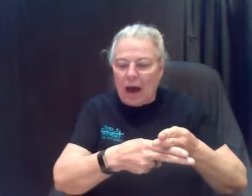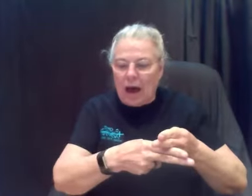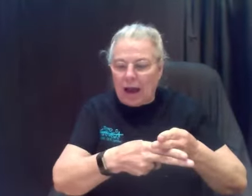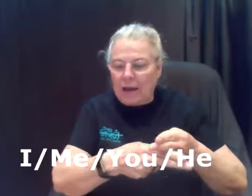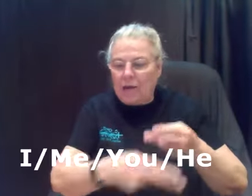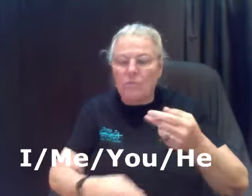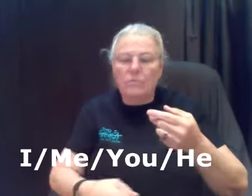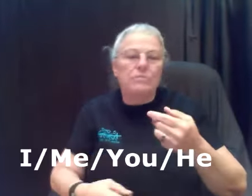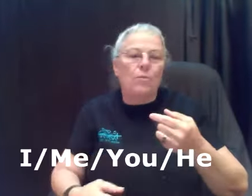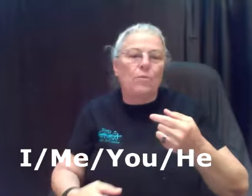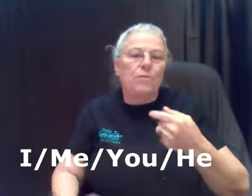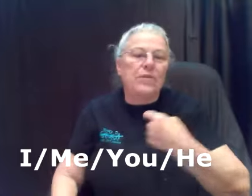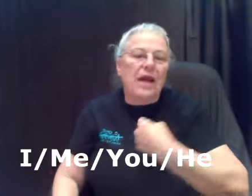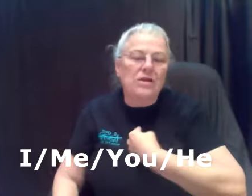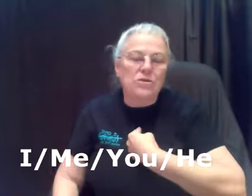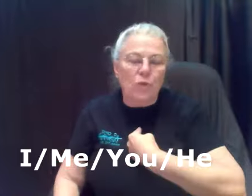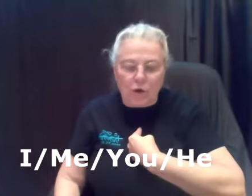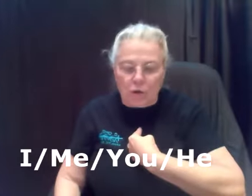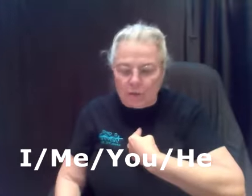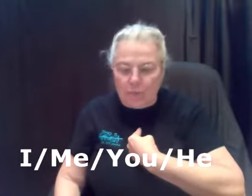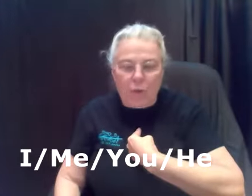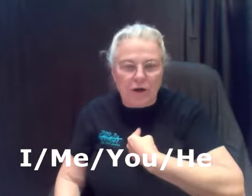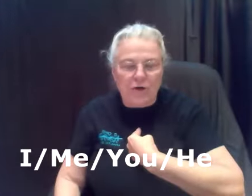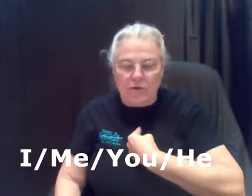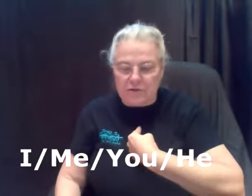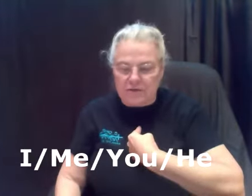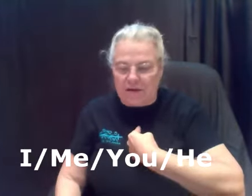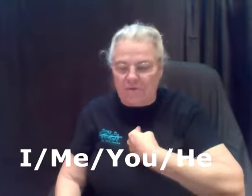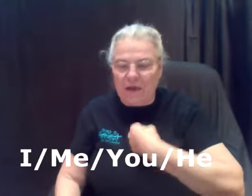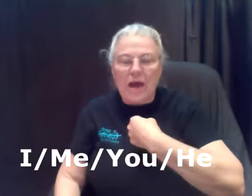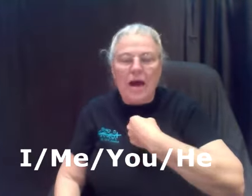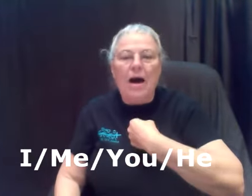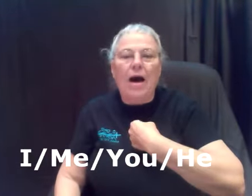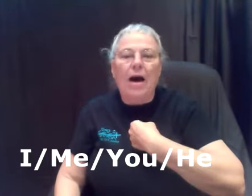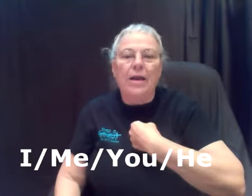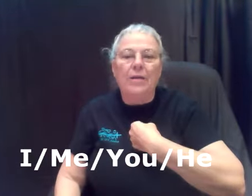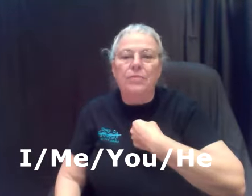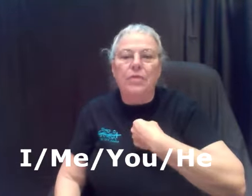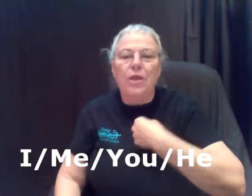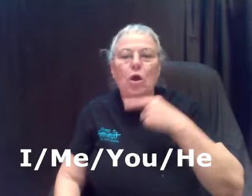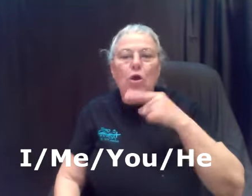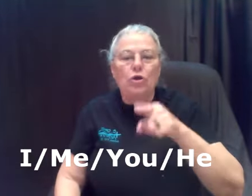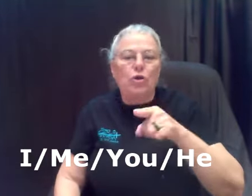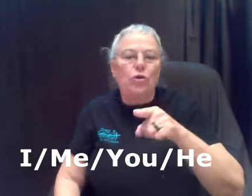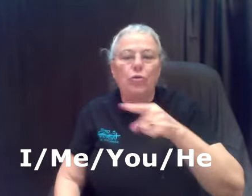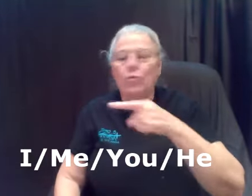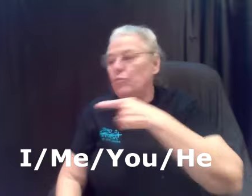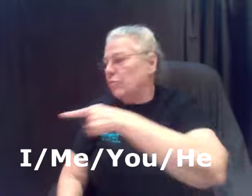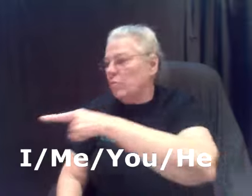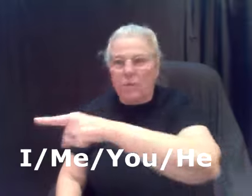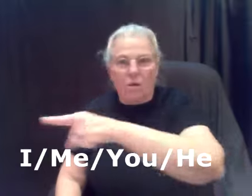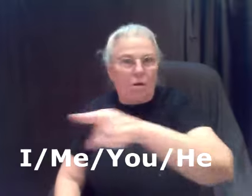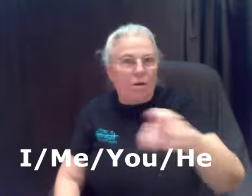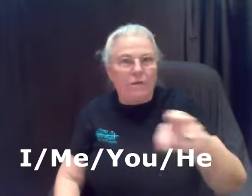I, that is where you're going to point to yourself. I, you, all of